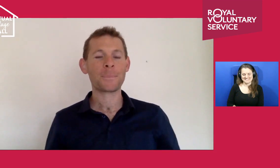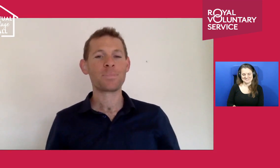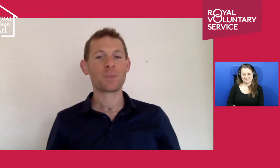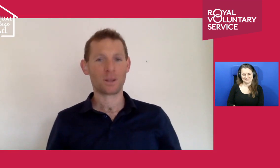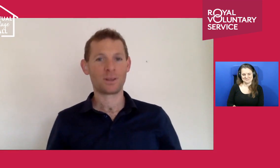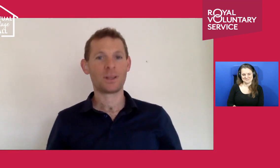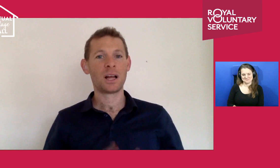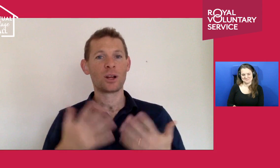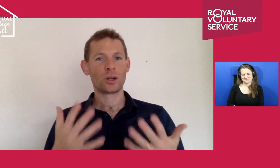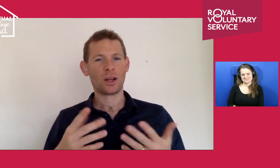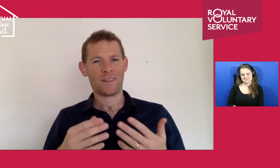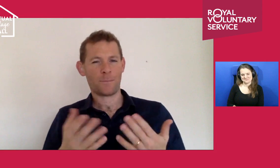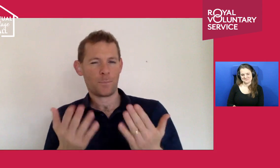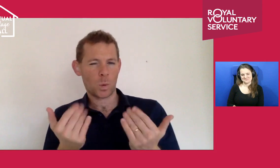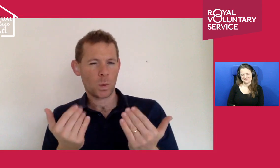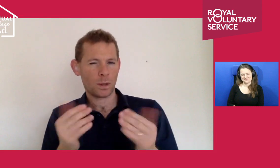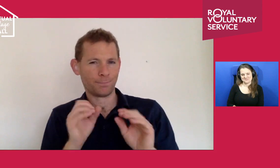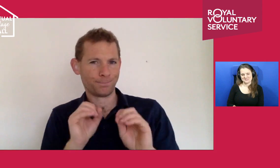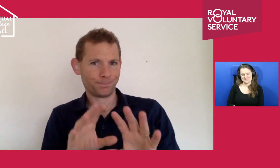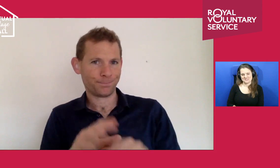Okay?